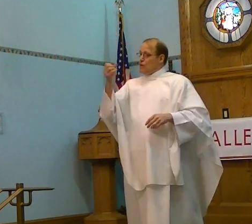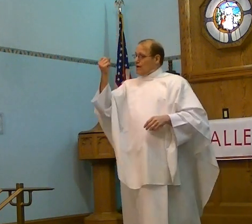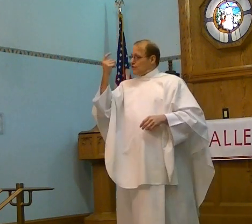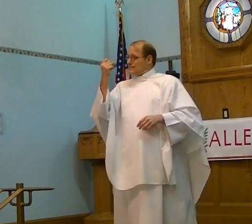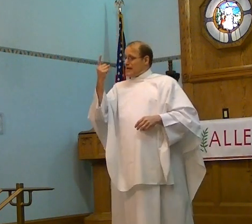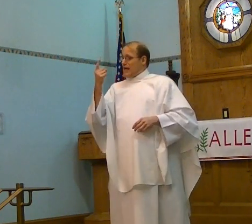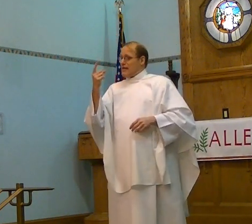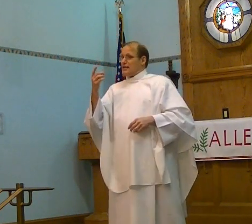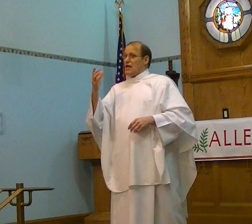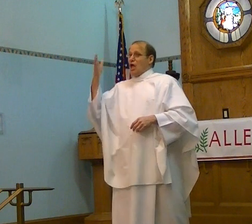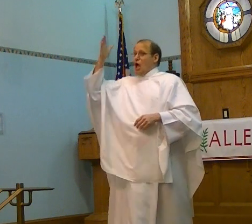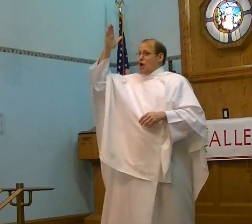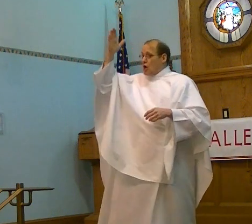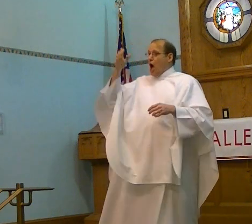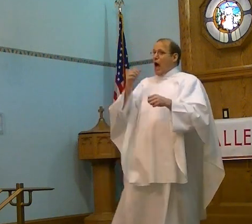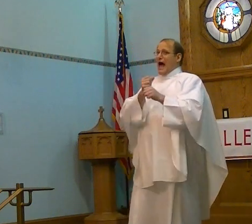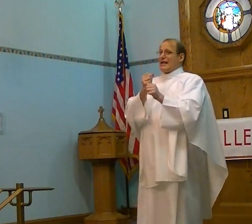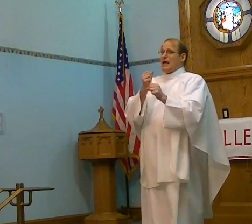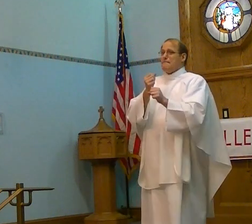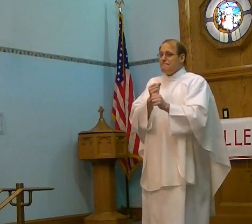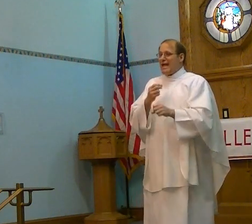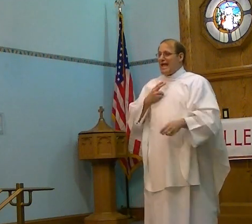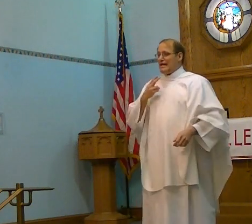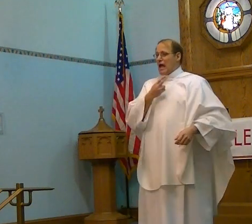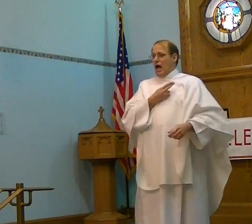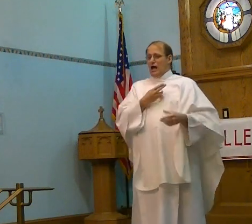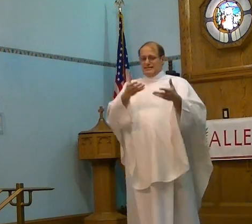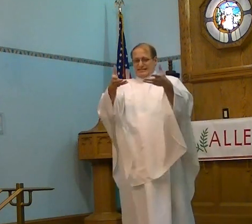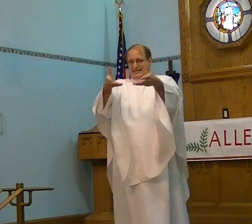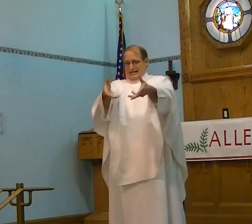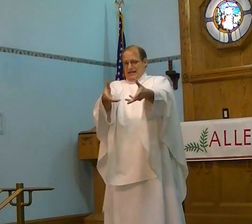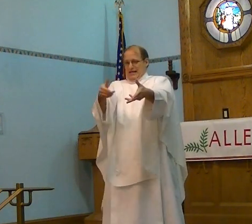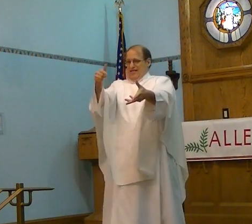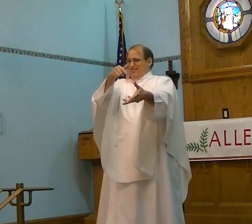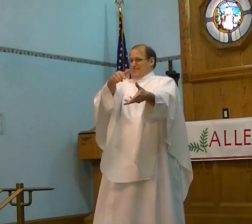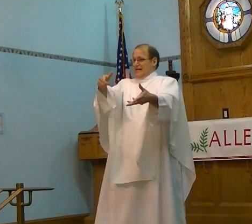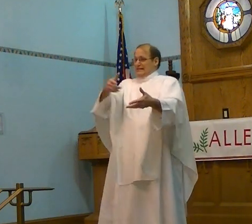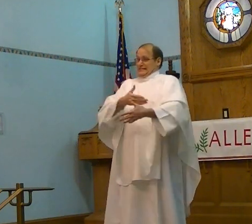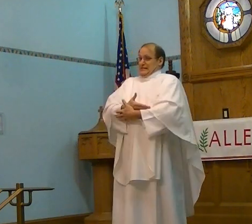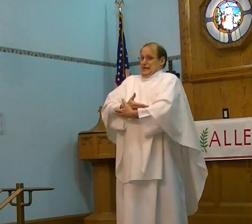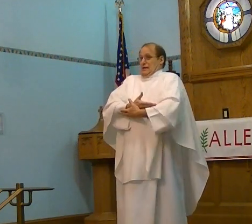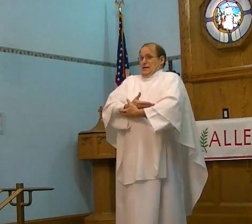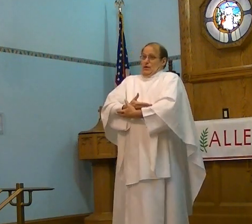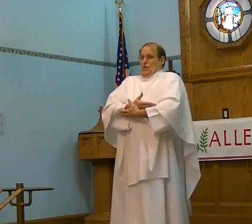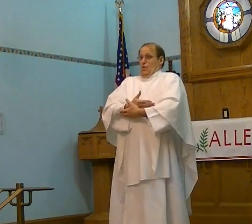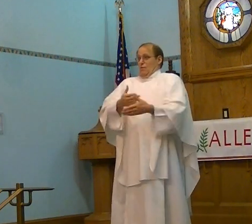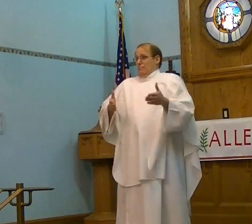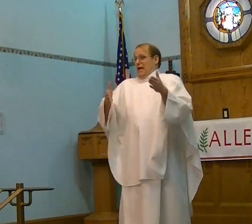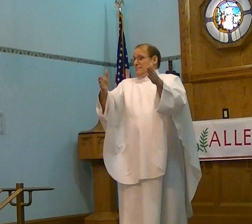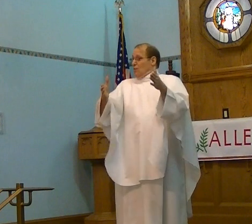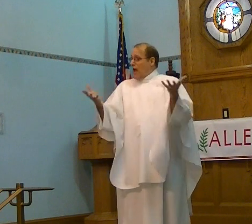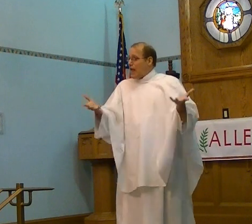understand. God made us this baby way.